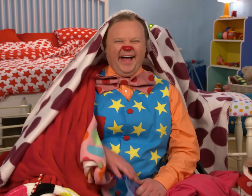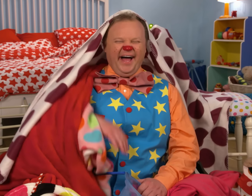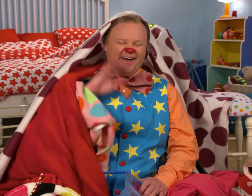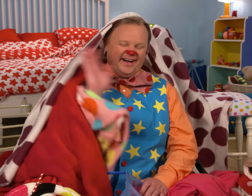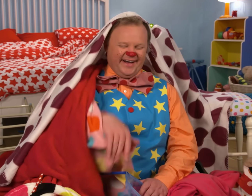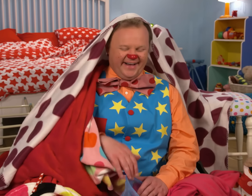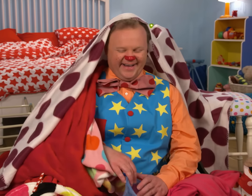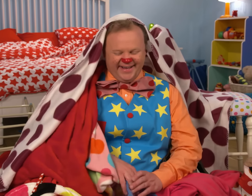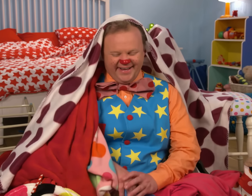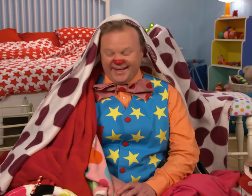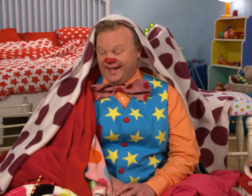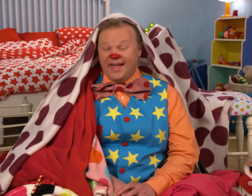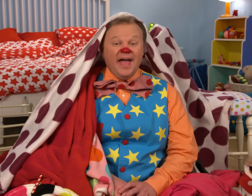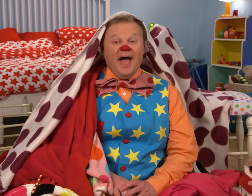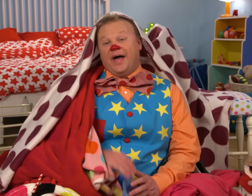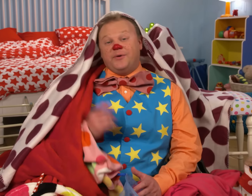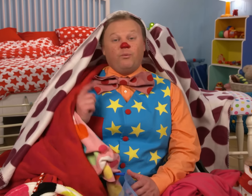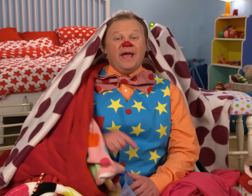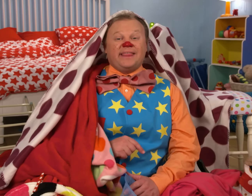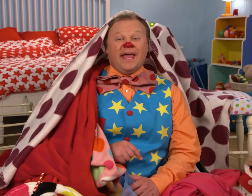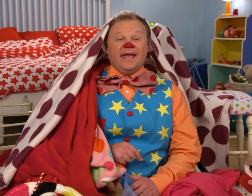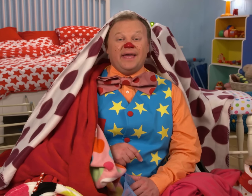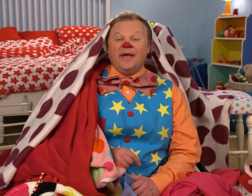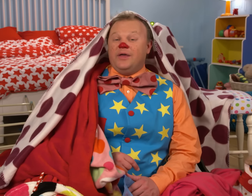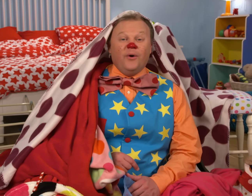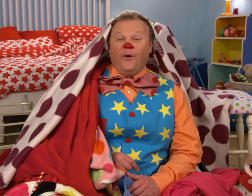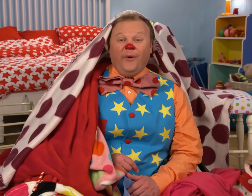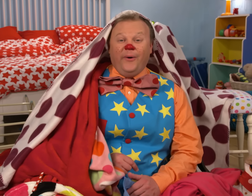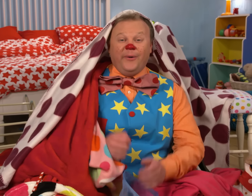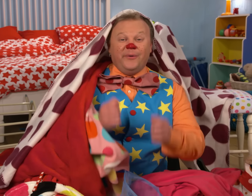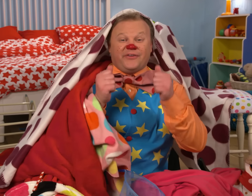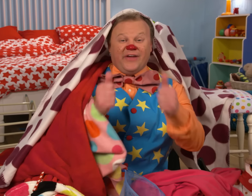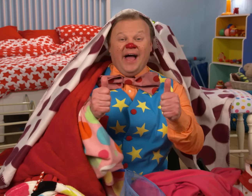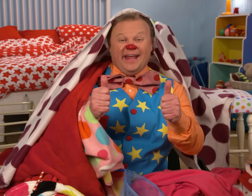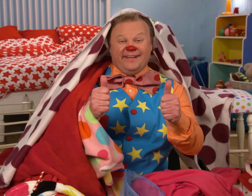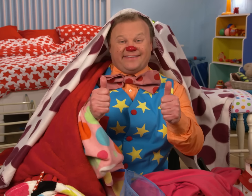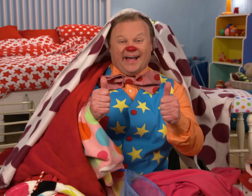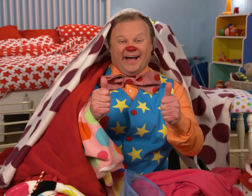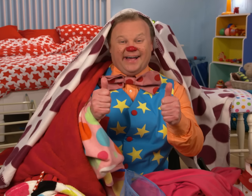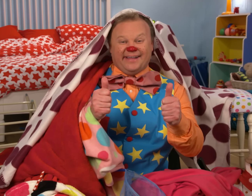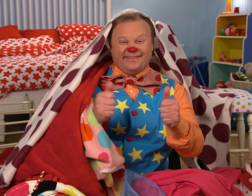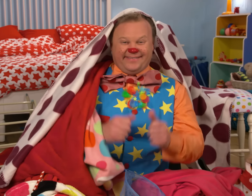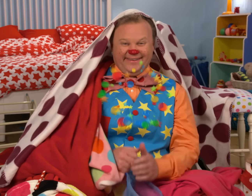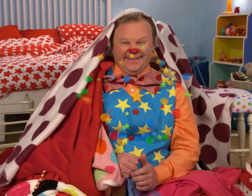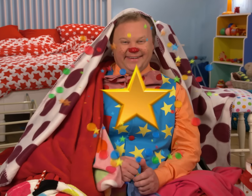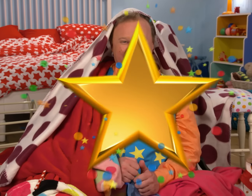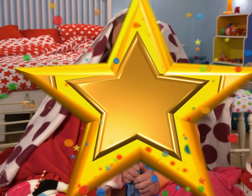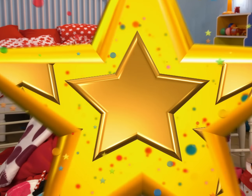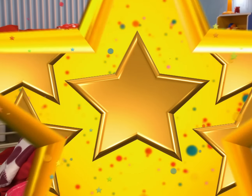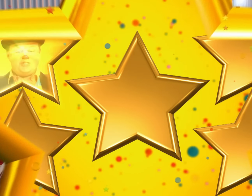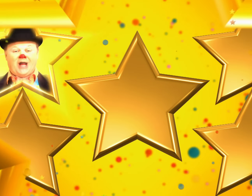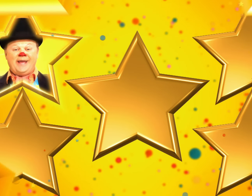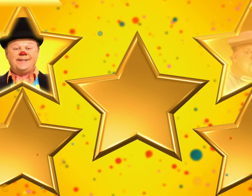Oh! And we think you're all shining stars. Shine.